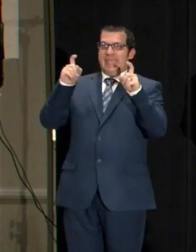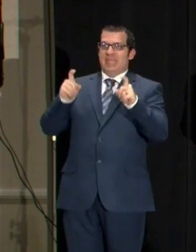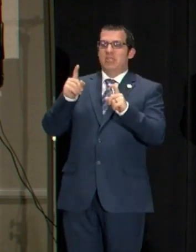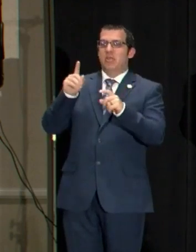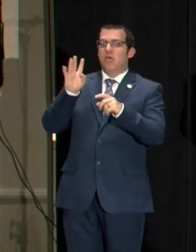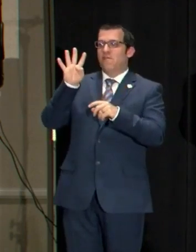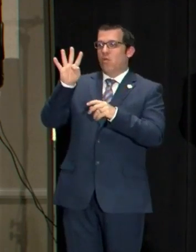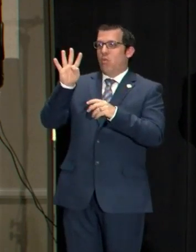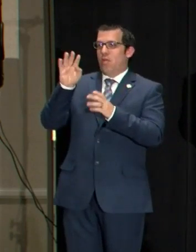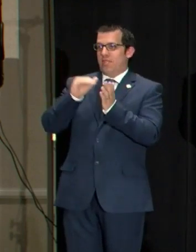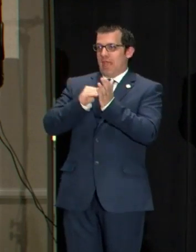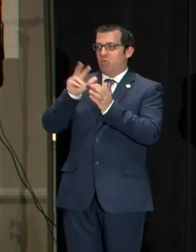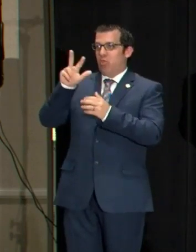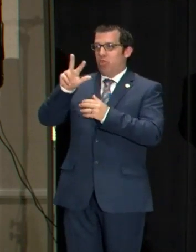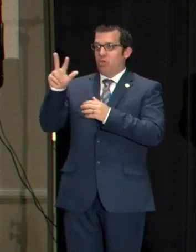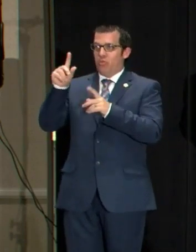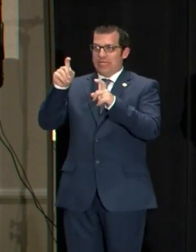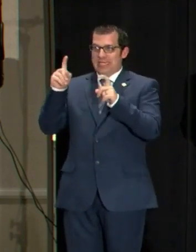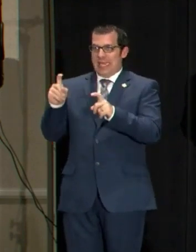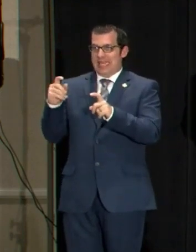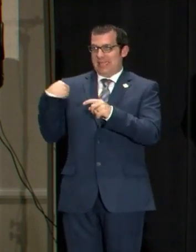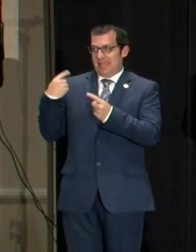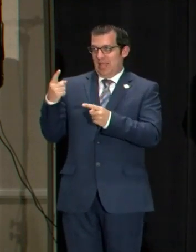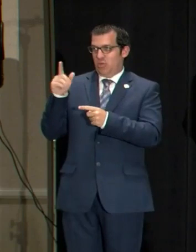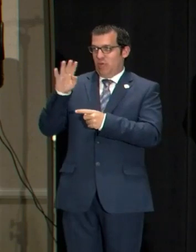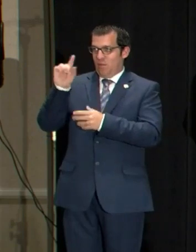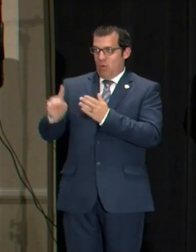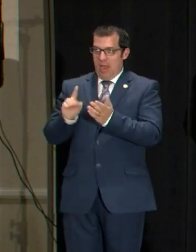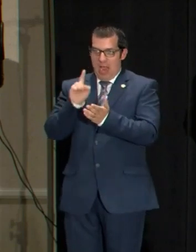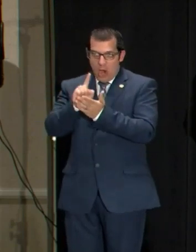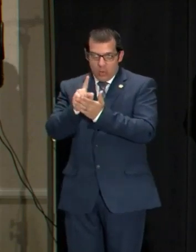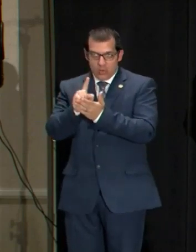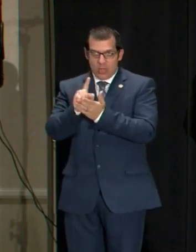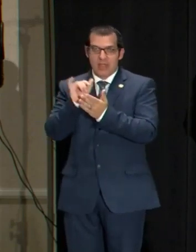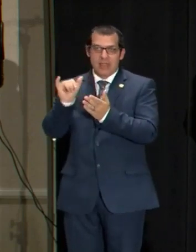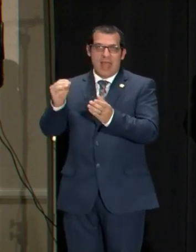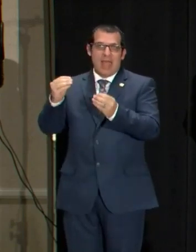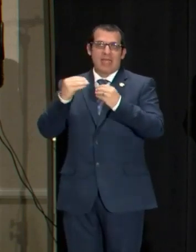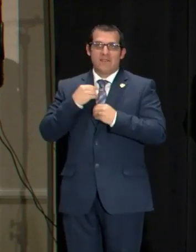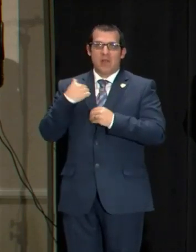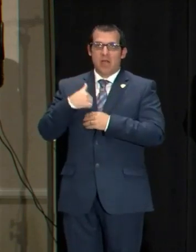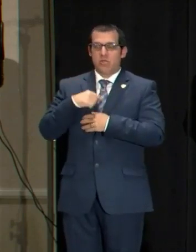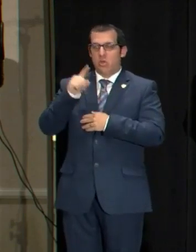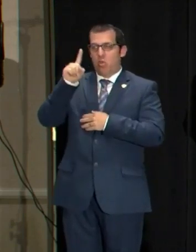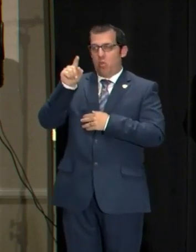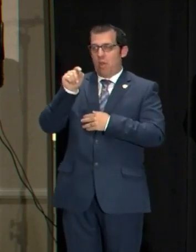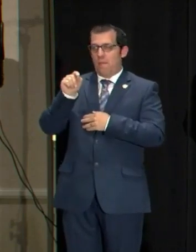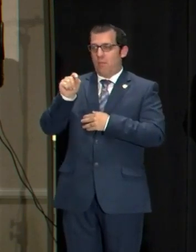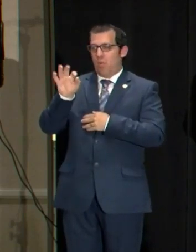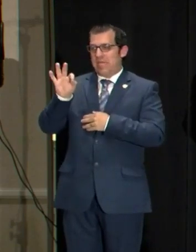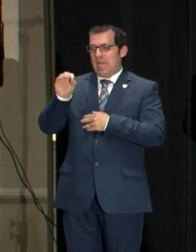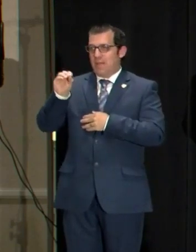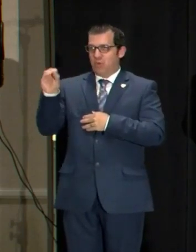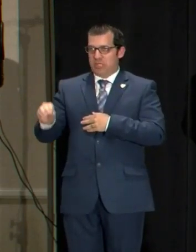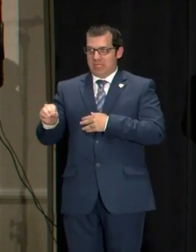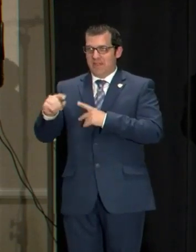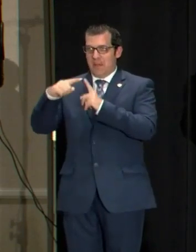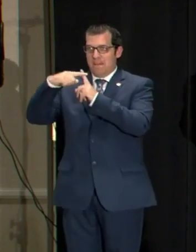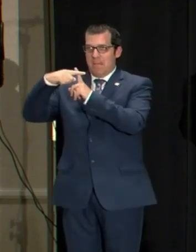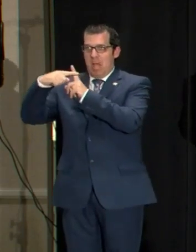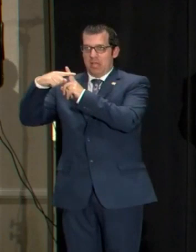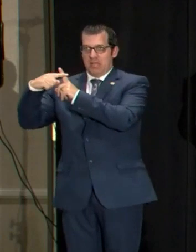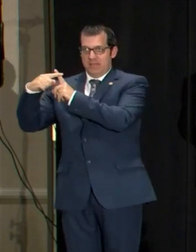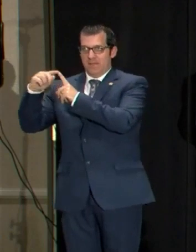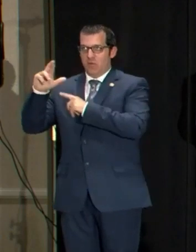4,033 tests in the last 24 hours, which gives us a 1.9% positivity